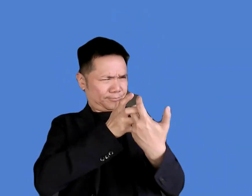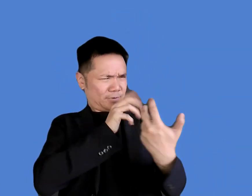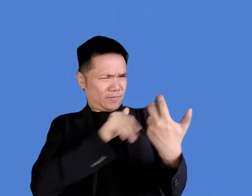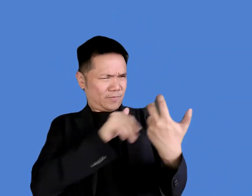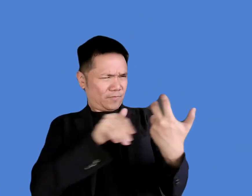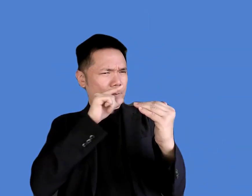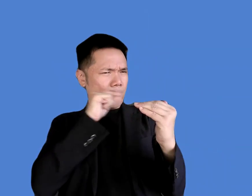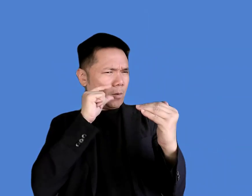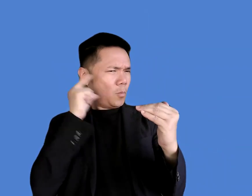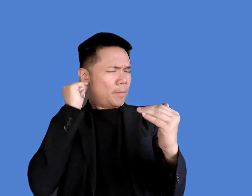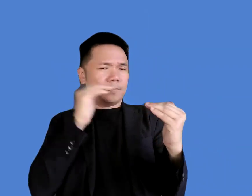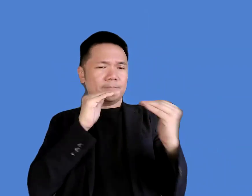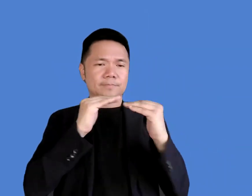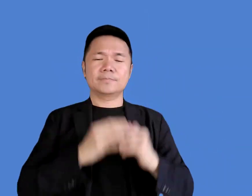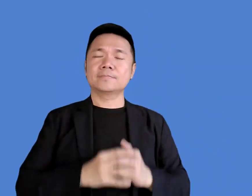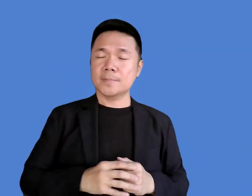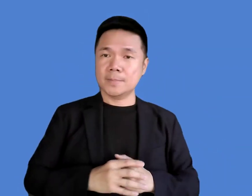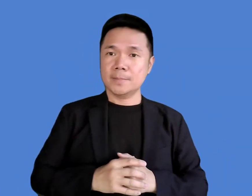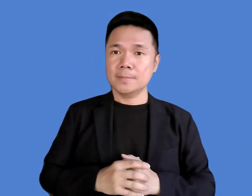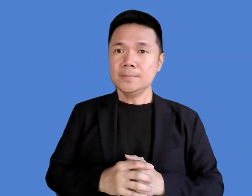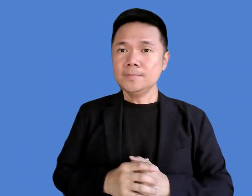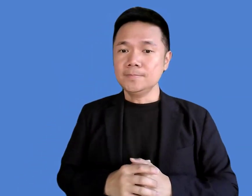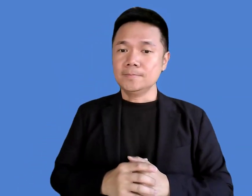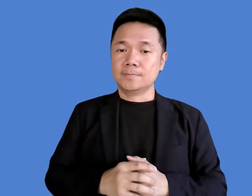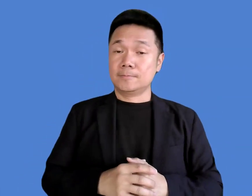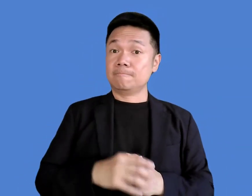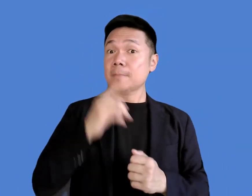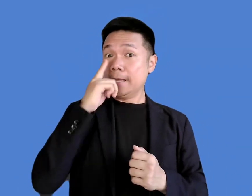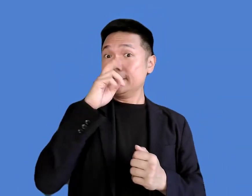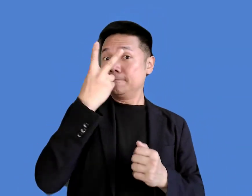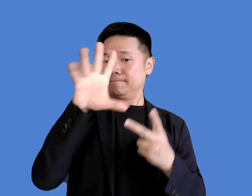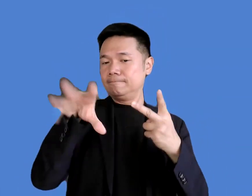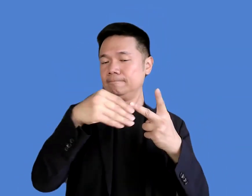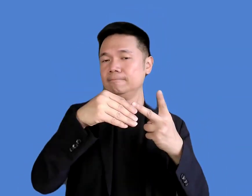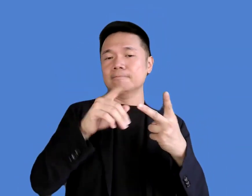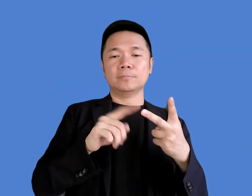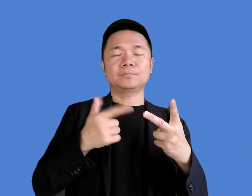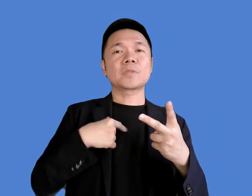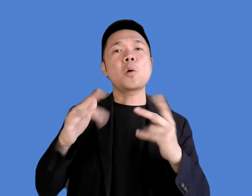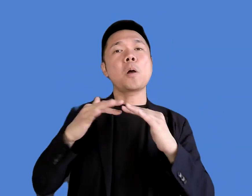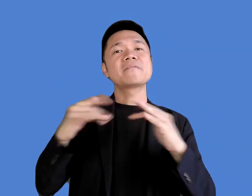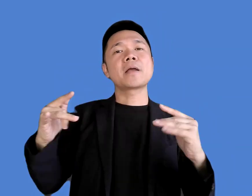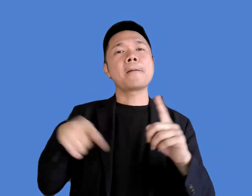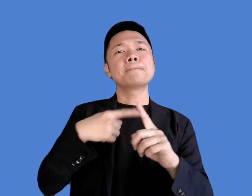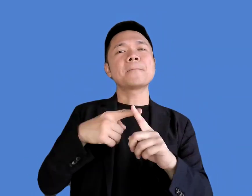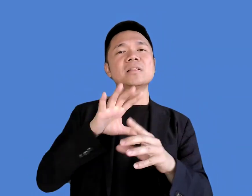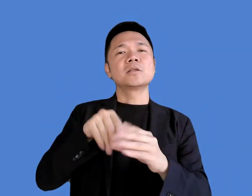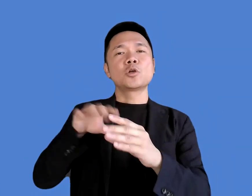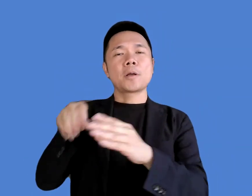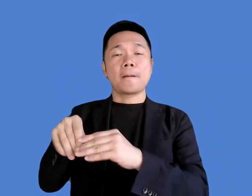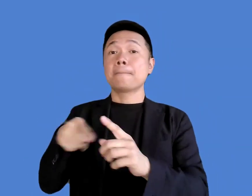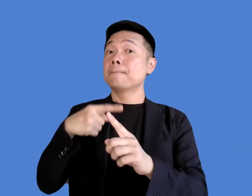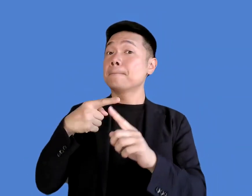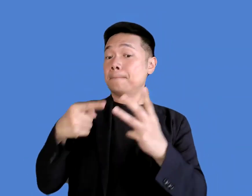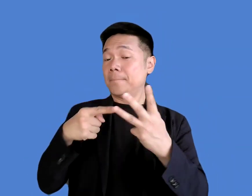as a cross-cutting approach that's embedded in the program is taking a strong lens on diversity and inclusion and an intersectional